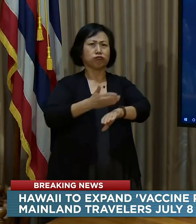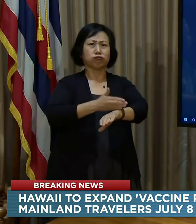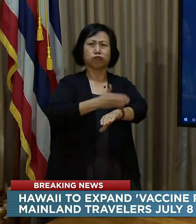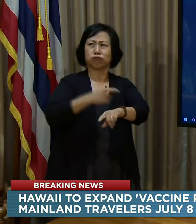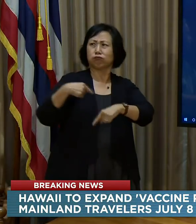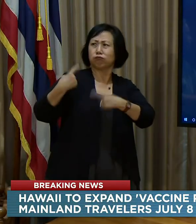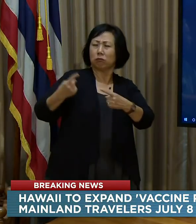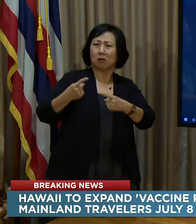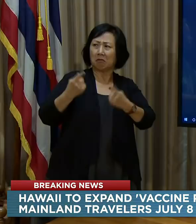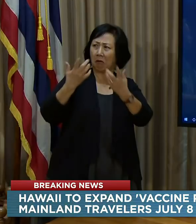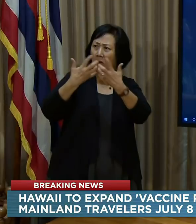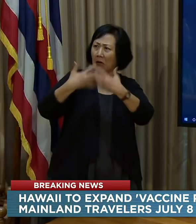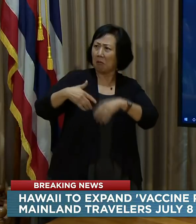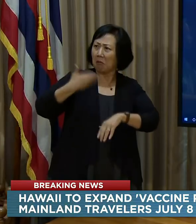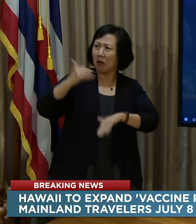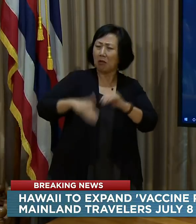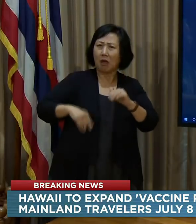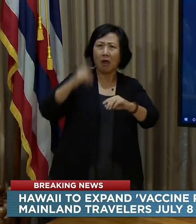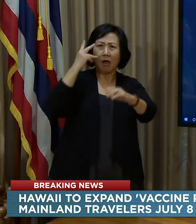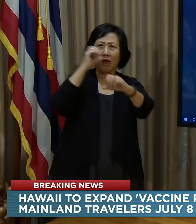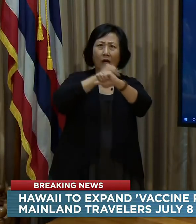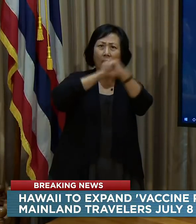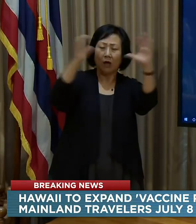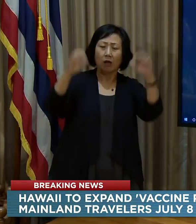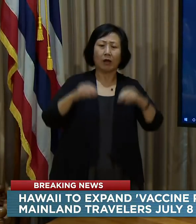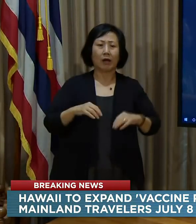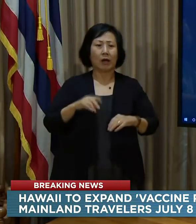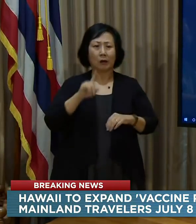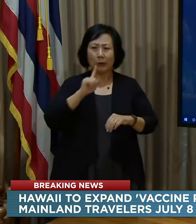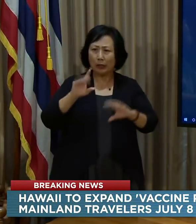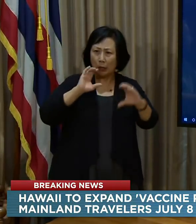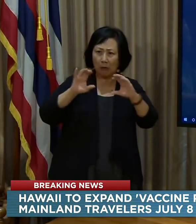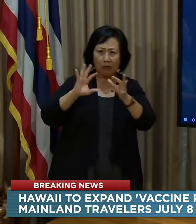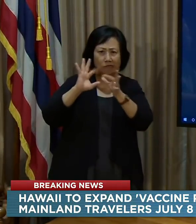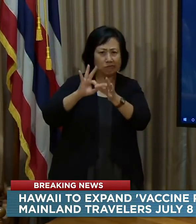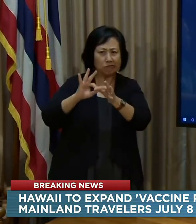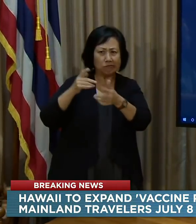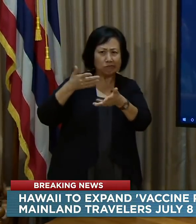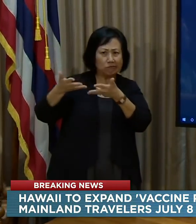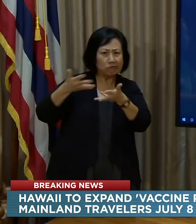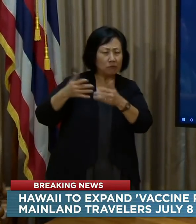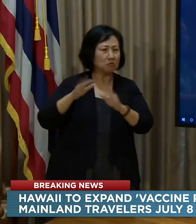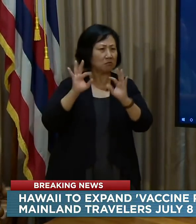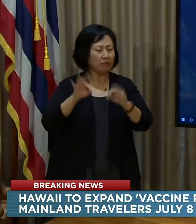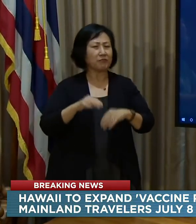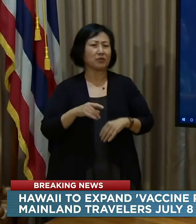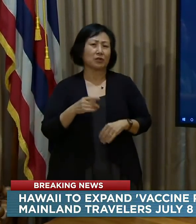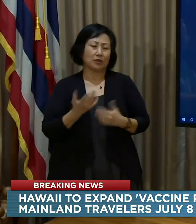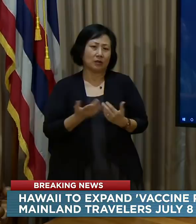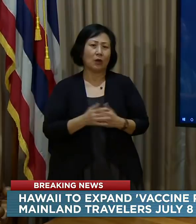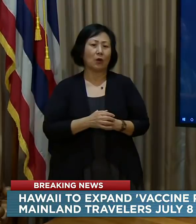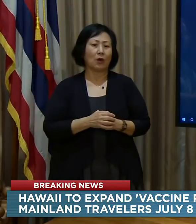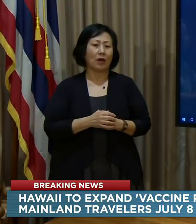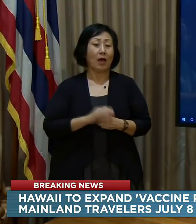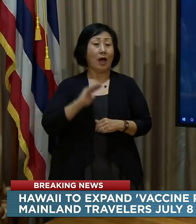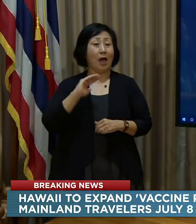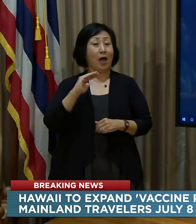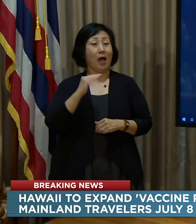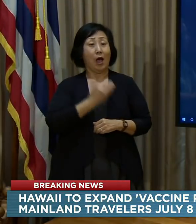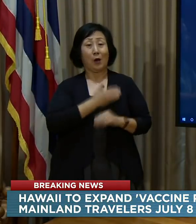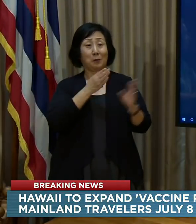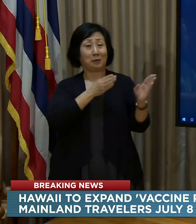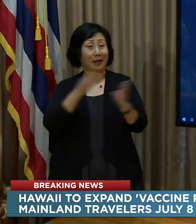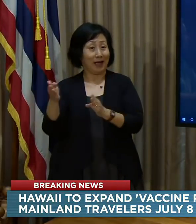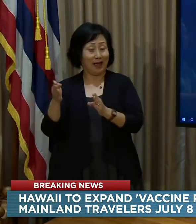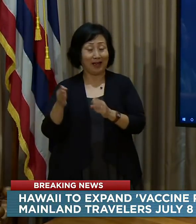better. We've been so much in sync as far as communication, and so you know, our plan